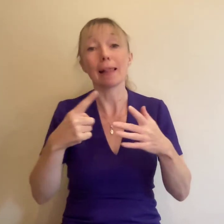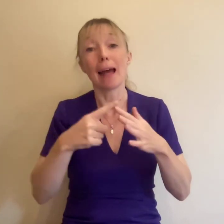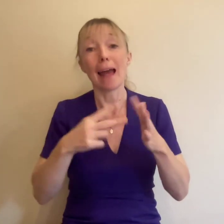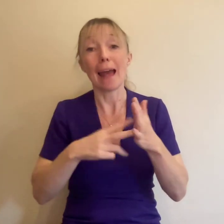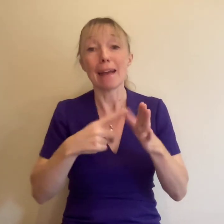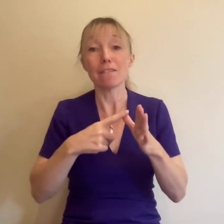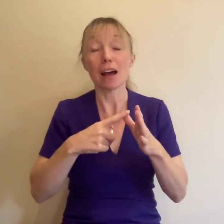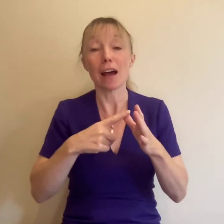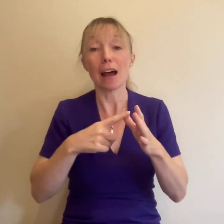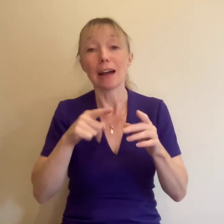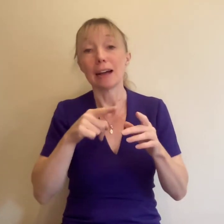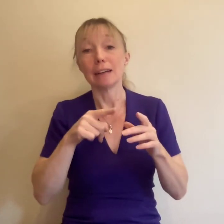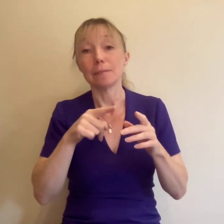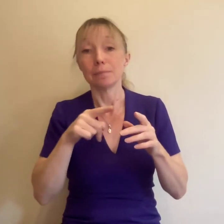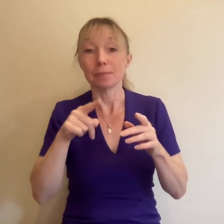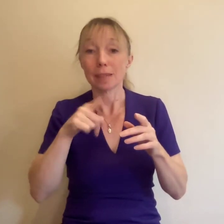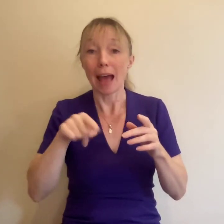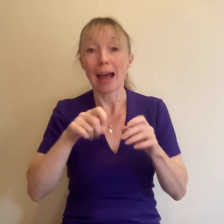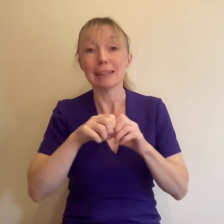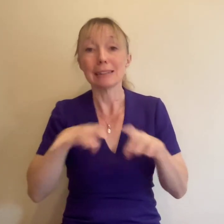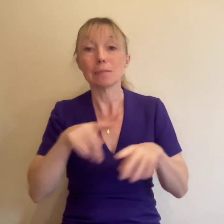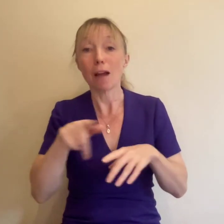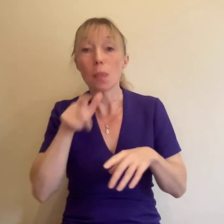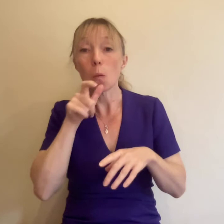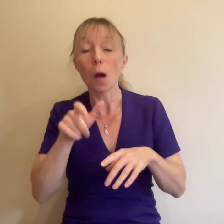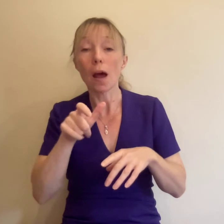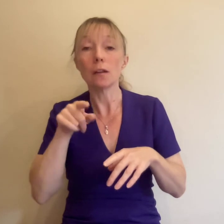ava@spreadtheword.org.uk if you'd like to be involved in the bursaries programme.